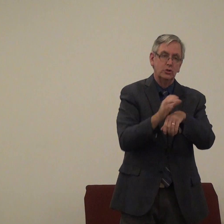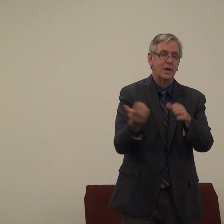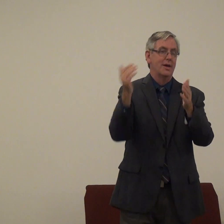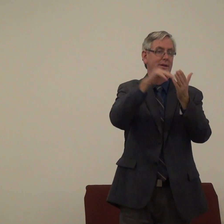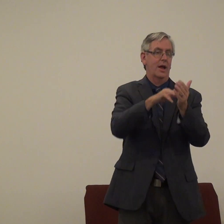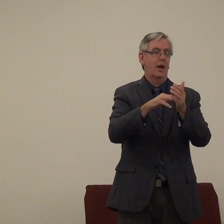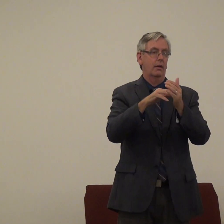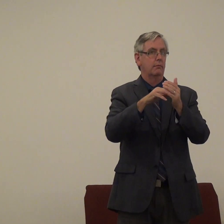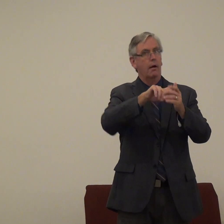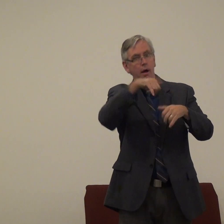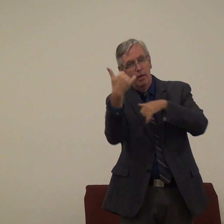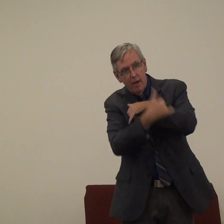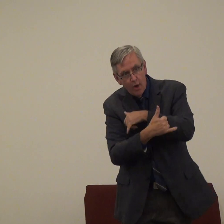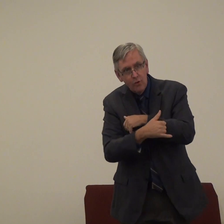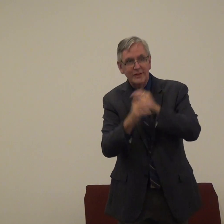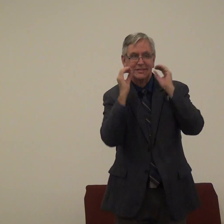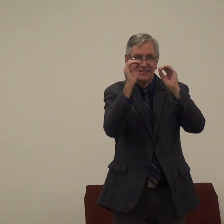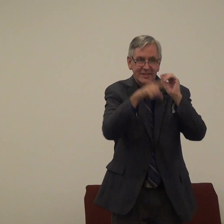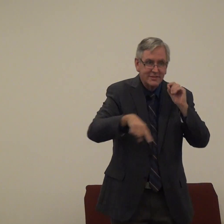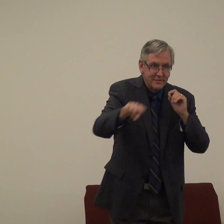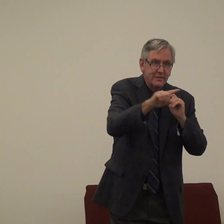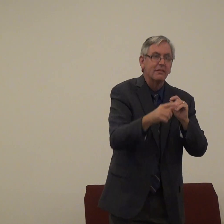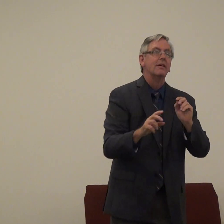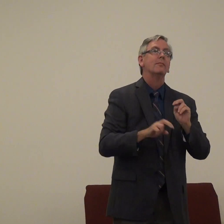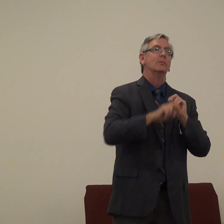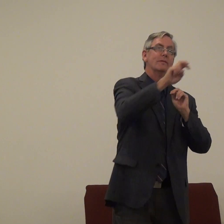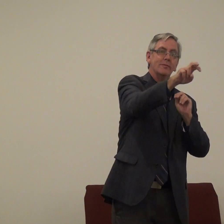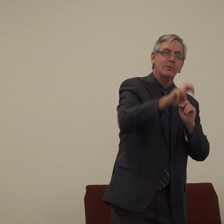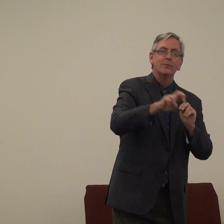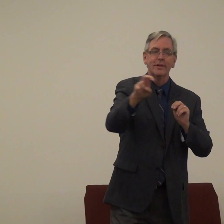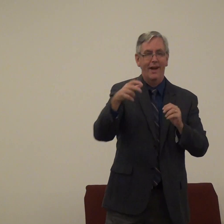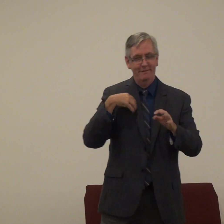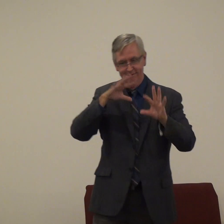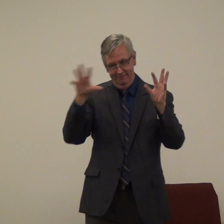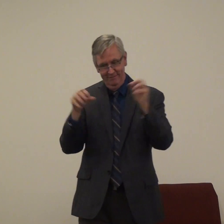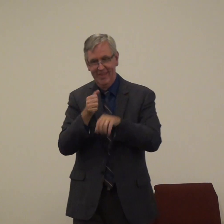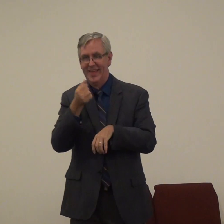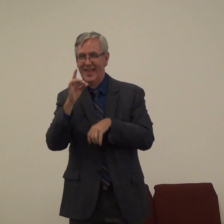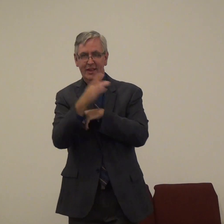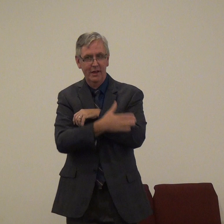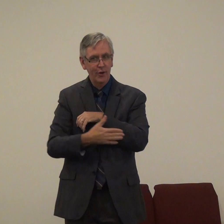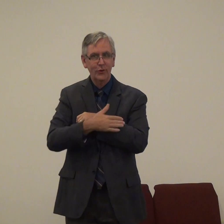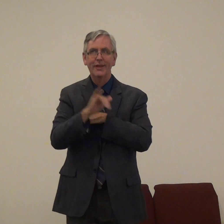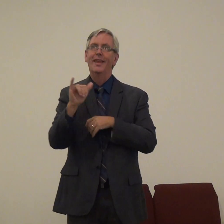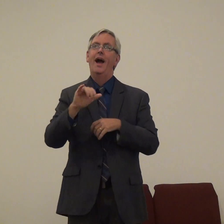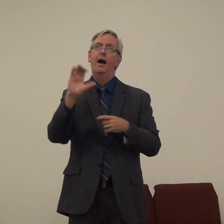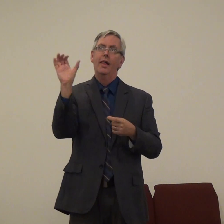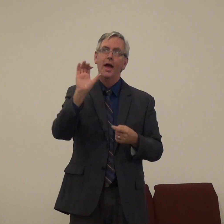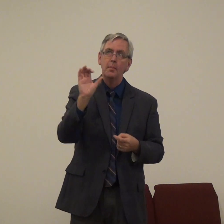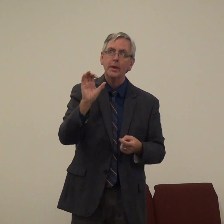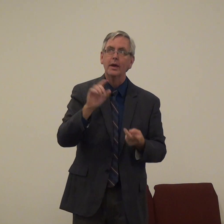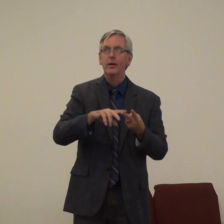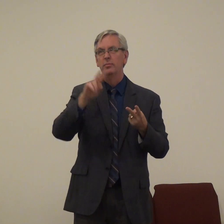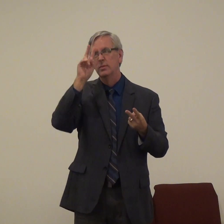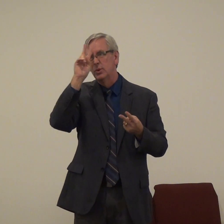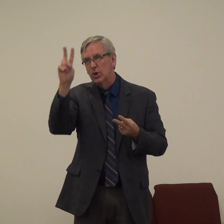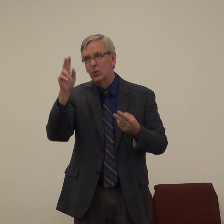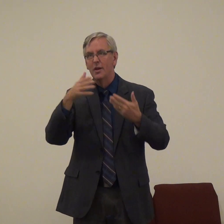deaf, and then put them together and get ministry started, and then we'll go to another country and do it again in another country.